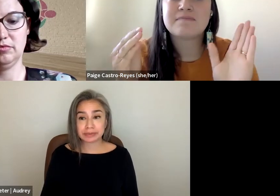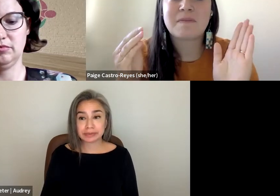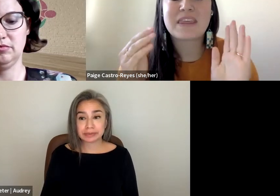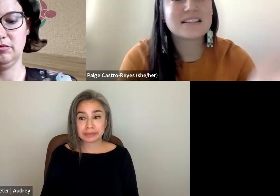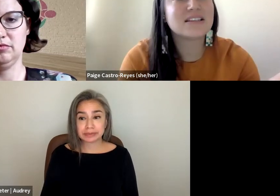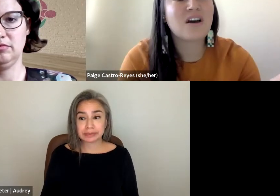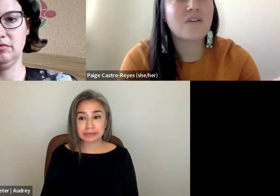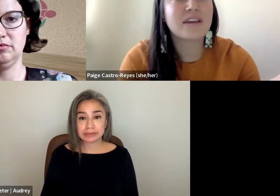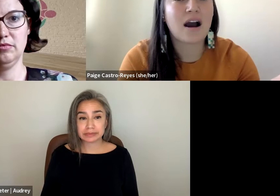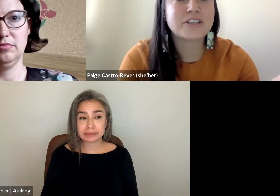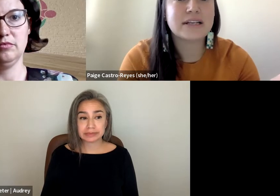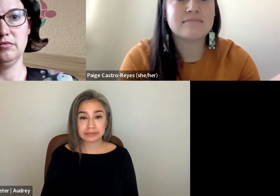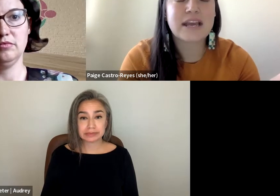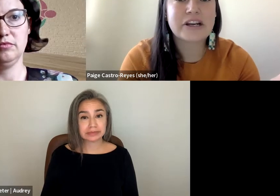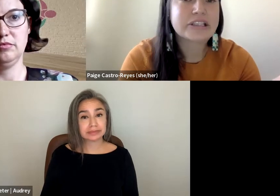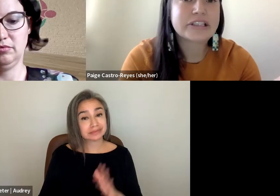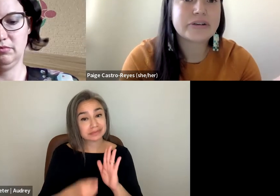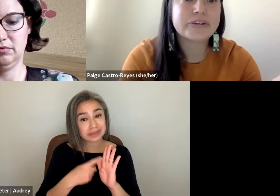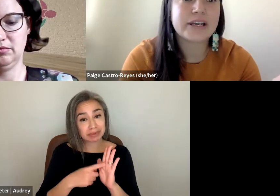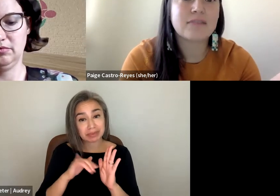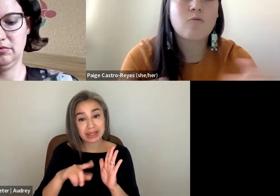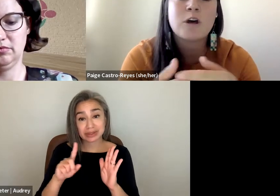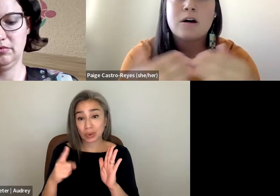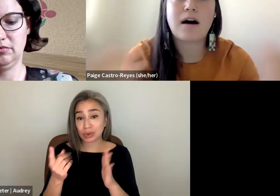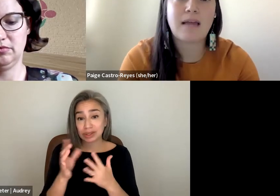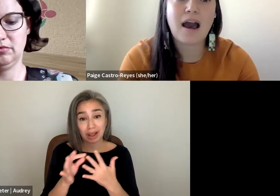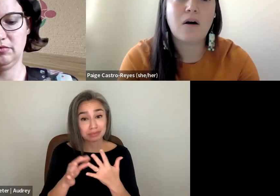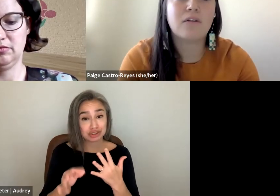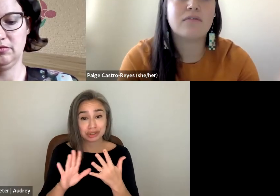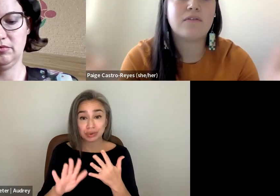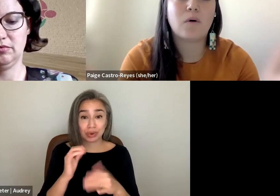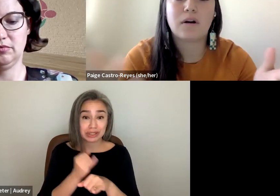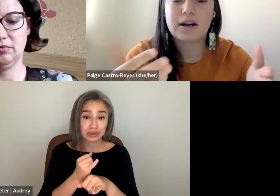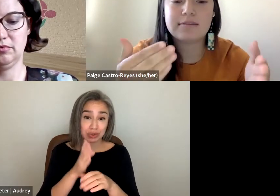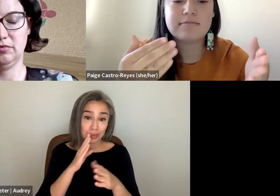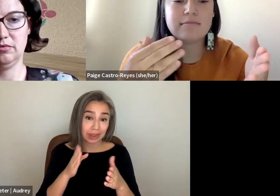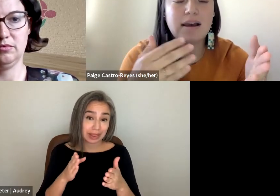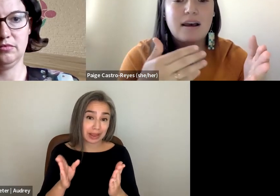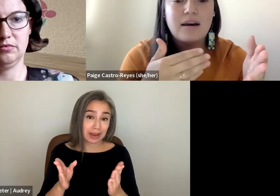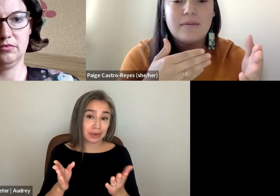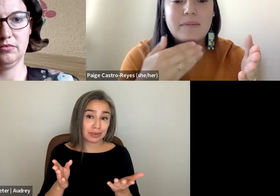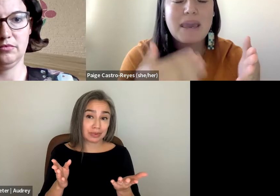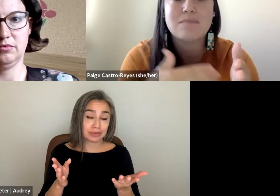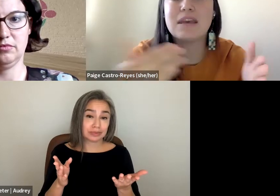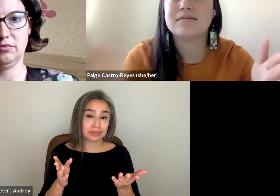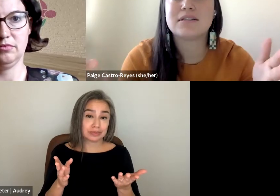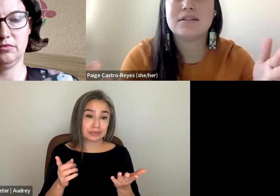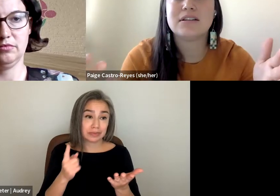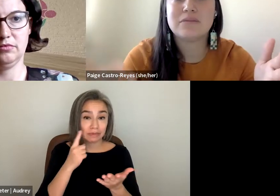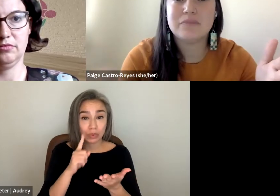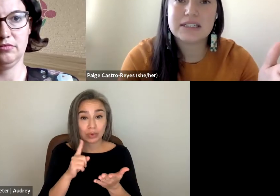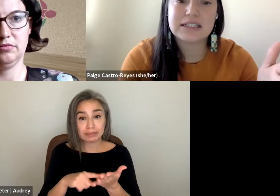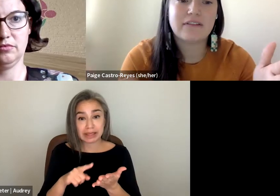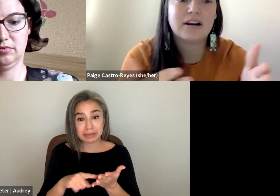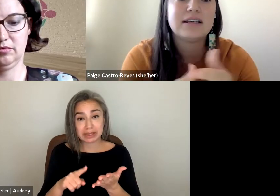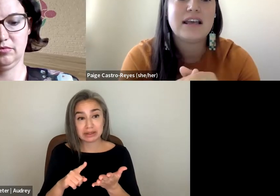Sometimes this is the only option that your institution will allow for payment